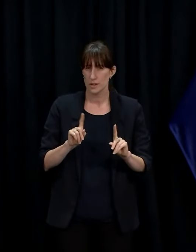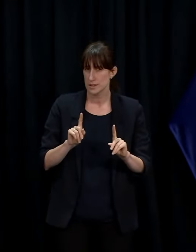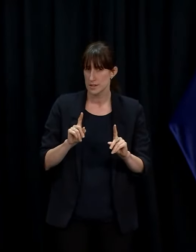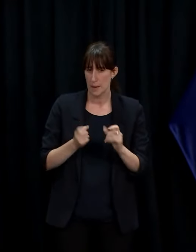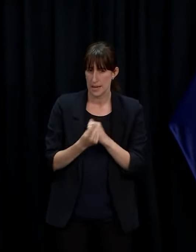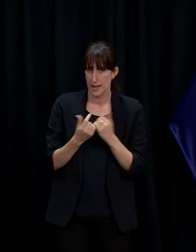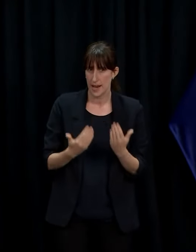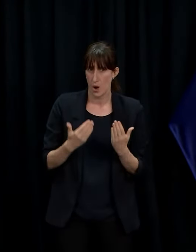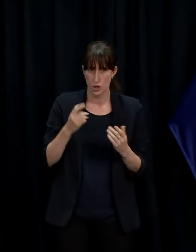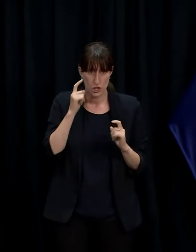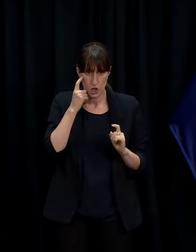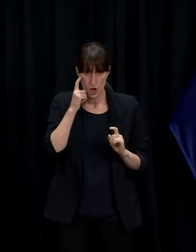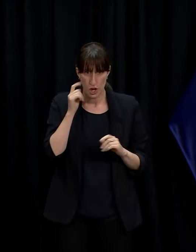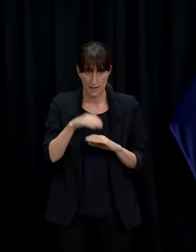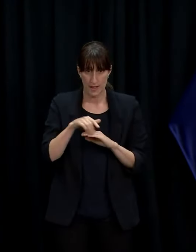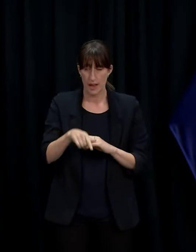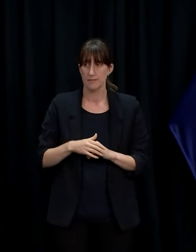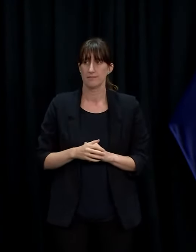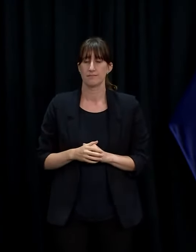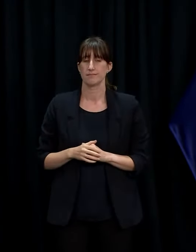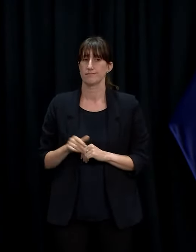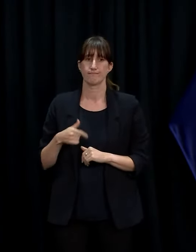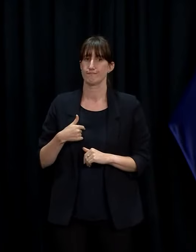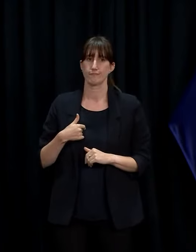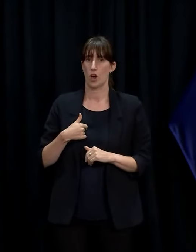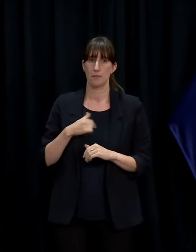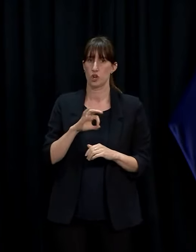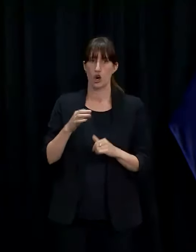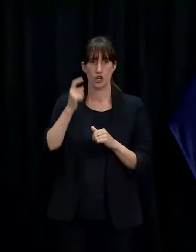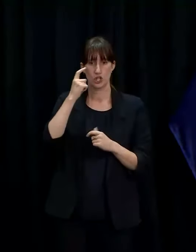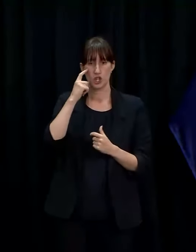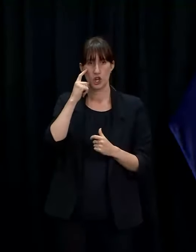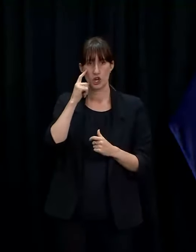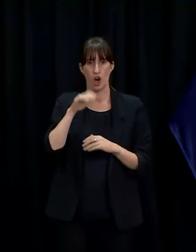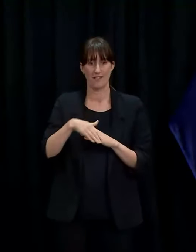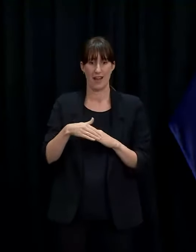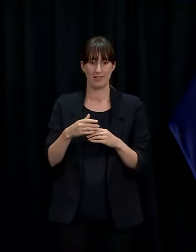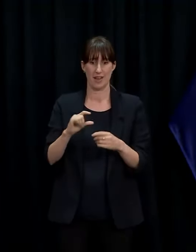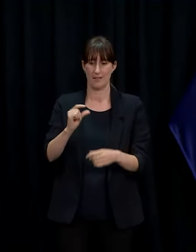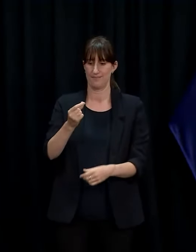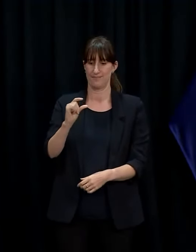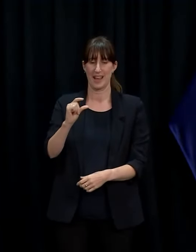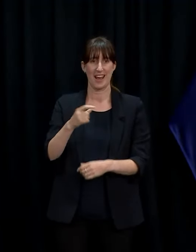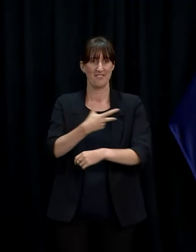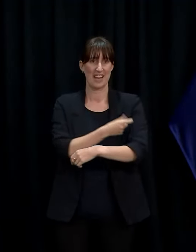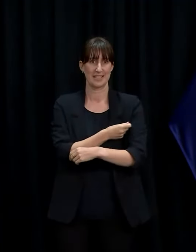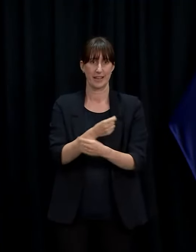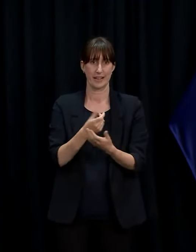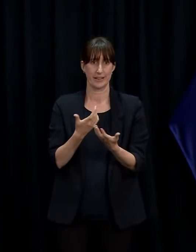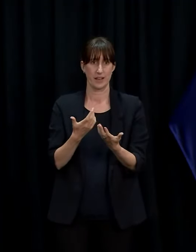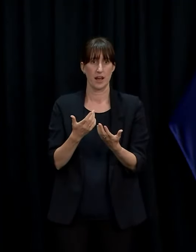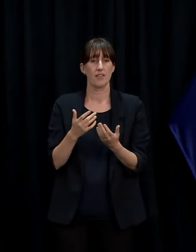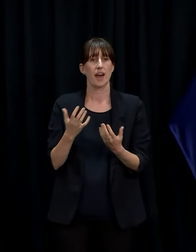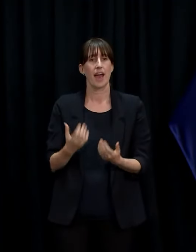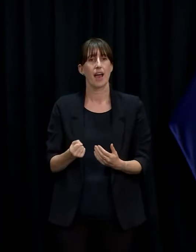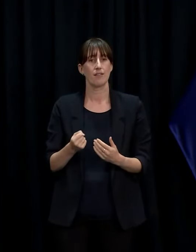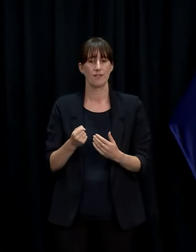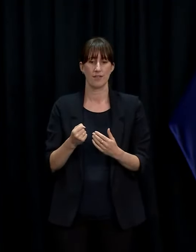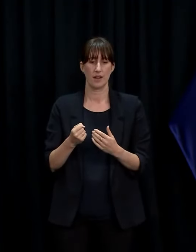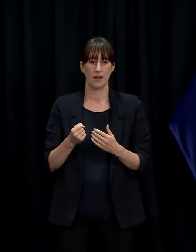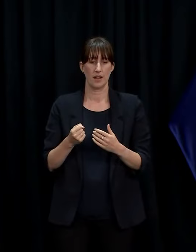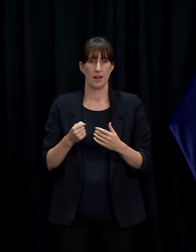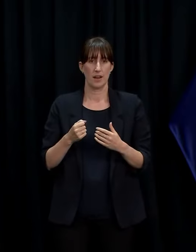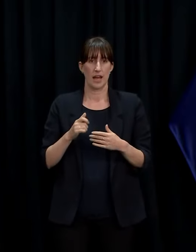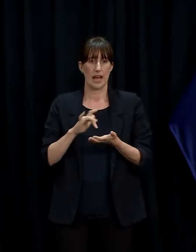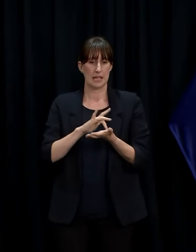we've got, they've got about, I think, from memory, a 9 month shelf life in terms of the paediatric doses, and they've only been received in country this